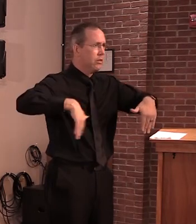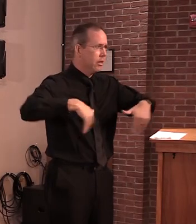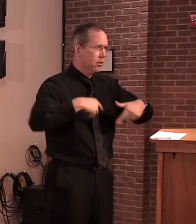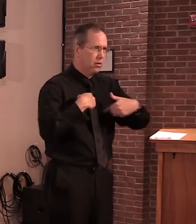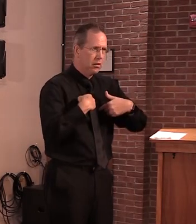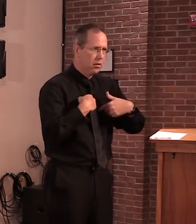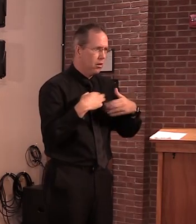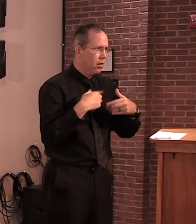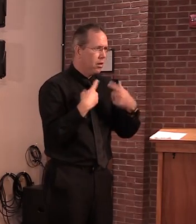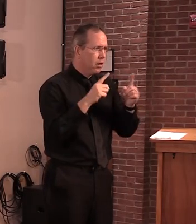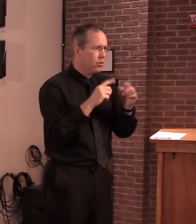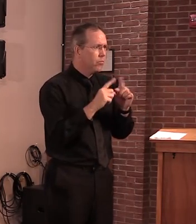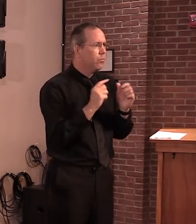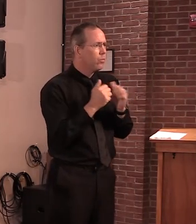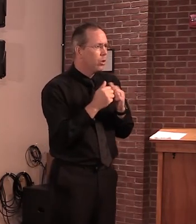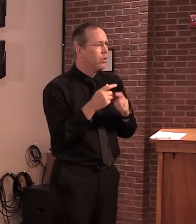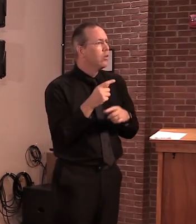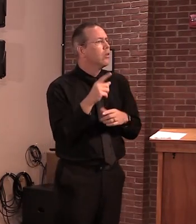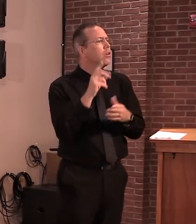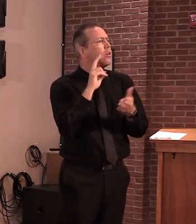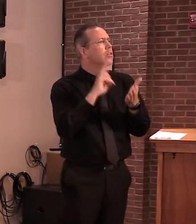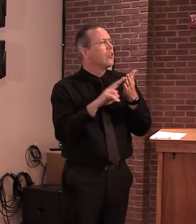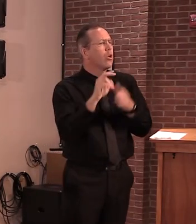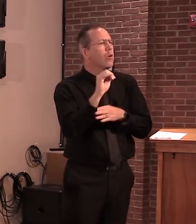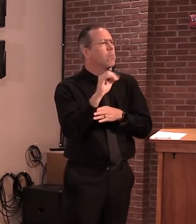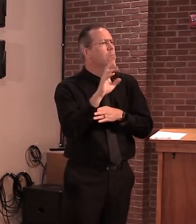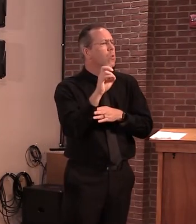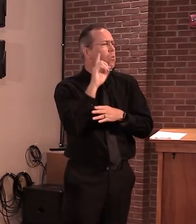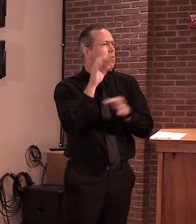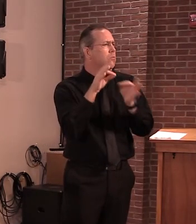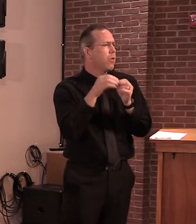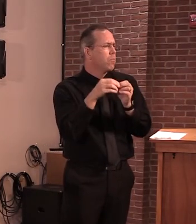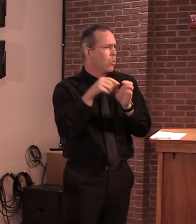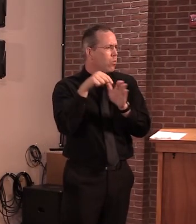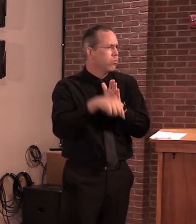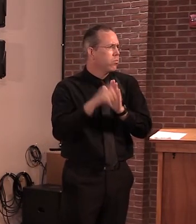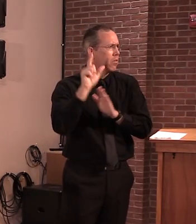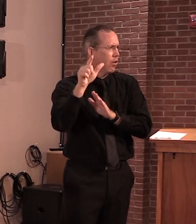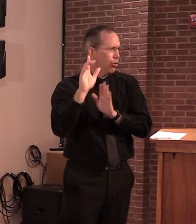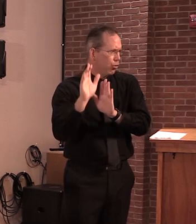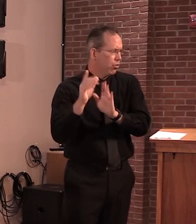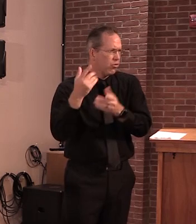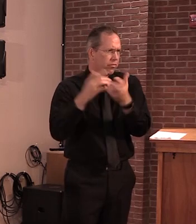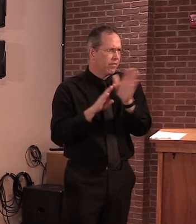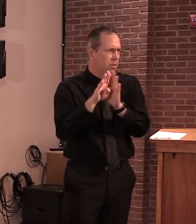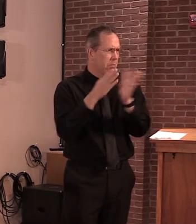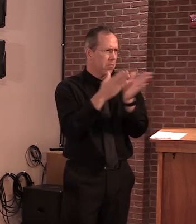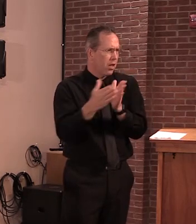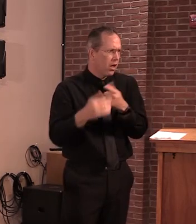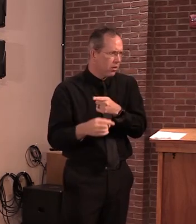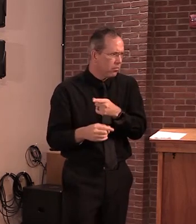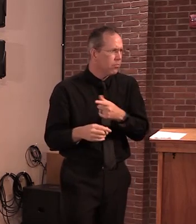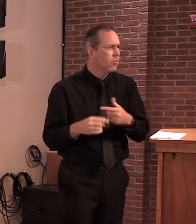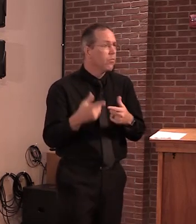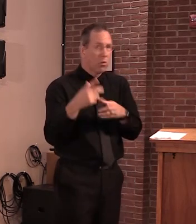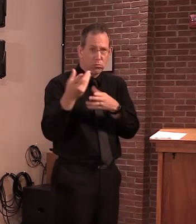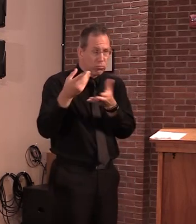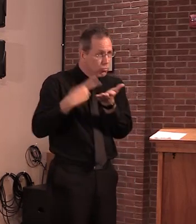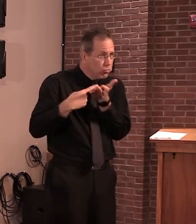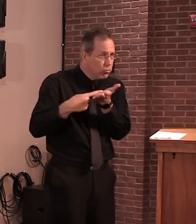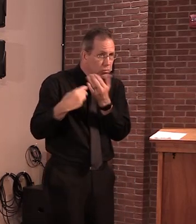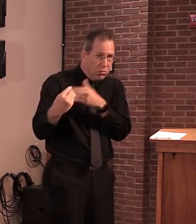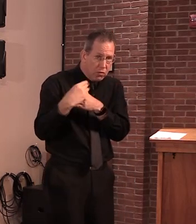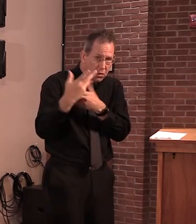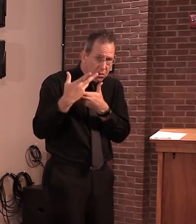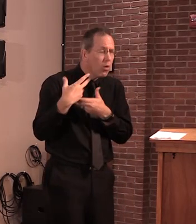we do endeavor to ensure that our health guidance is consistent across all the different agencies that might be involved in producing